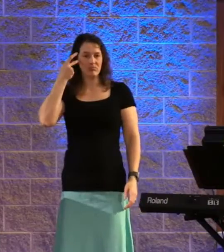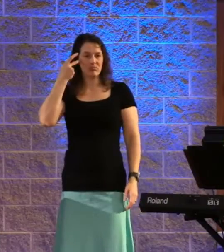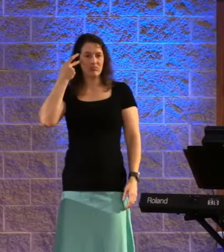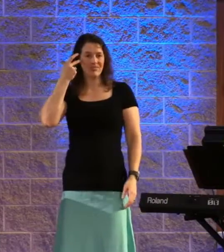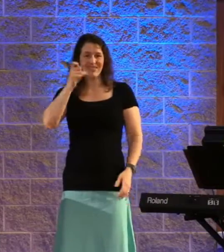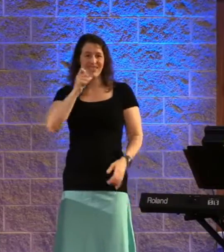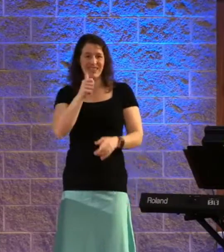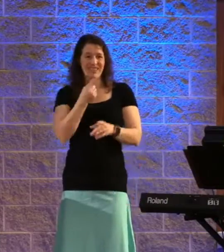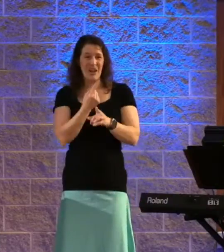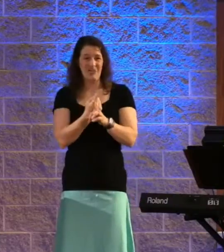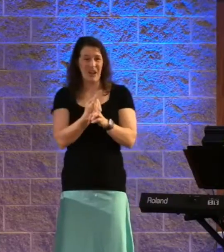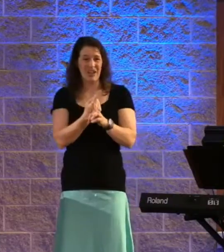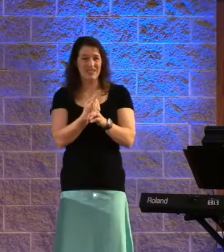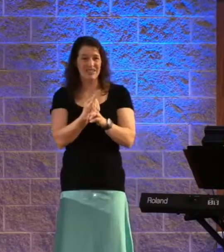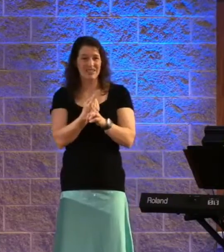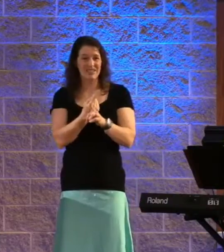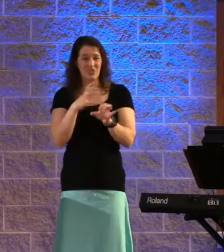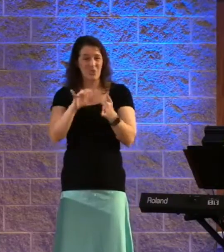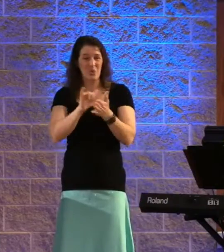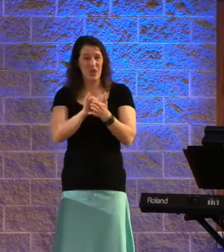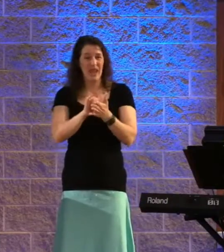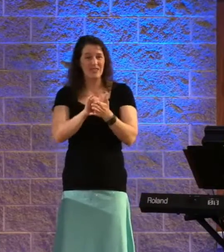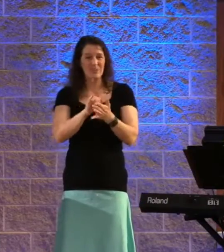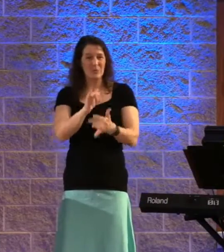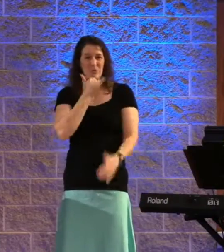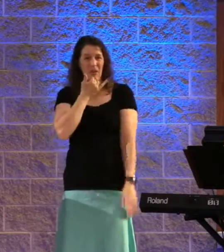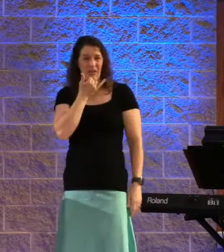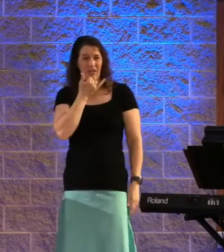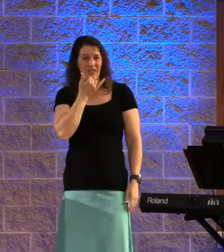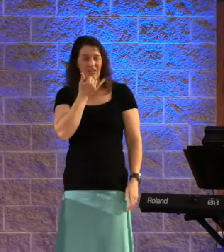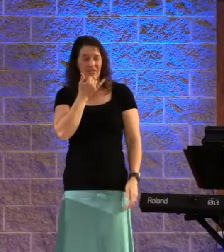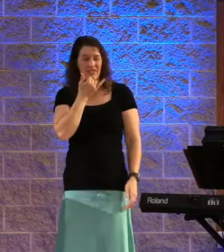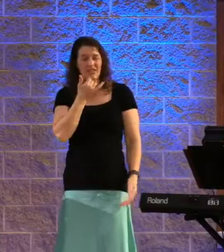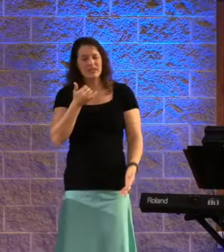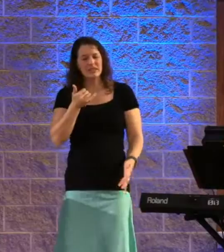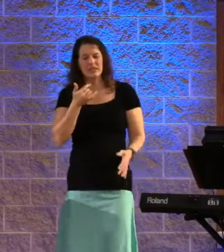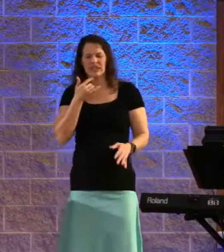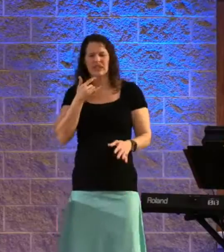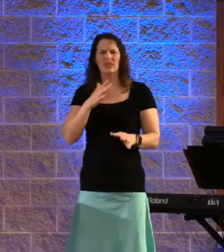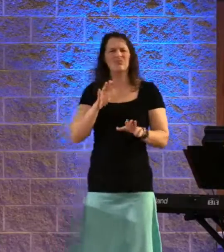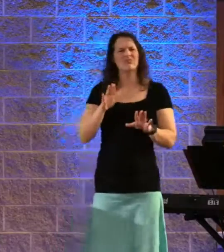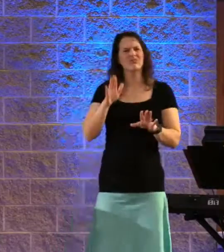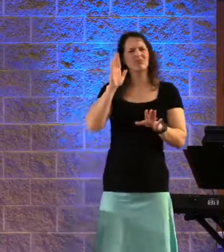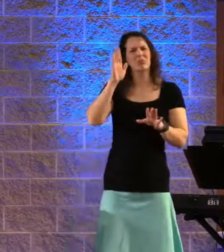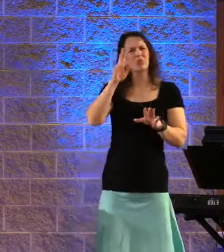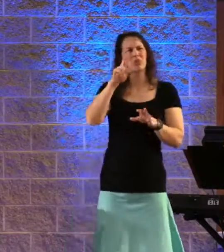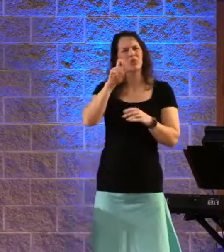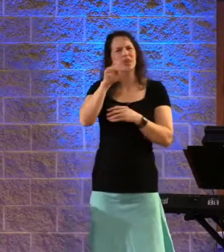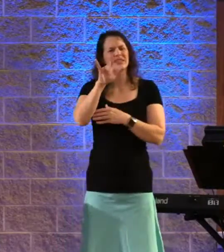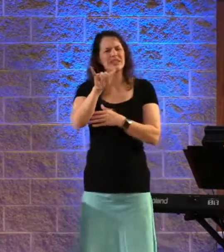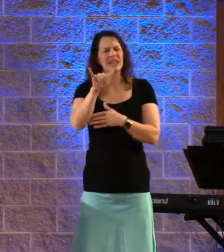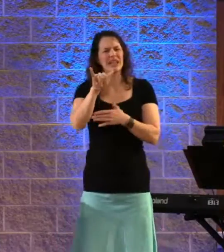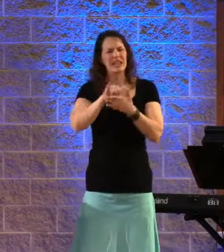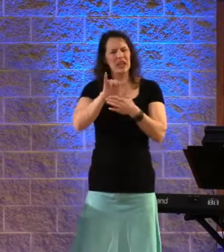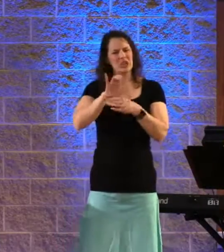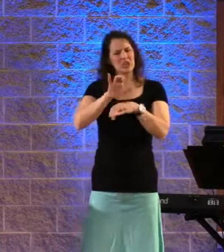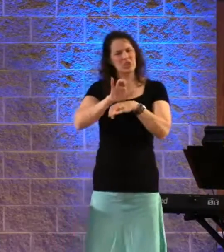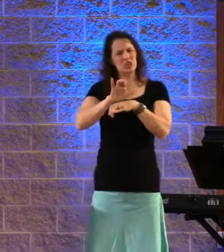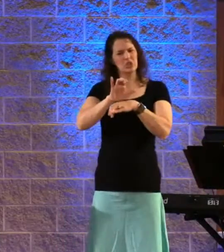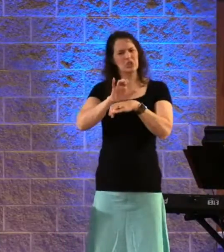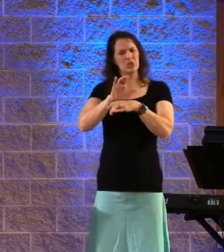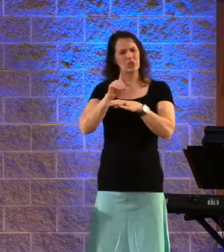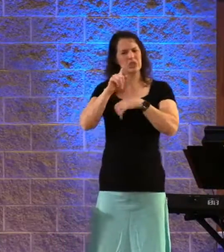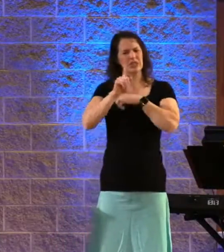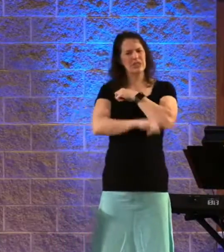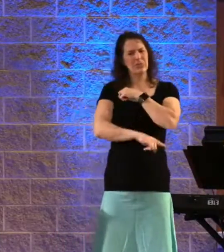right. That is not right. That is wrong. You say, Pastor Rusty, this thing about church discipline, in your pastoral